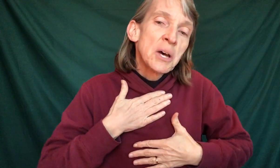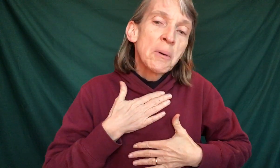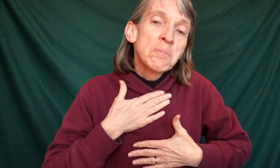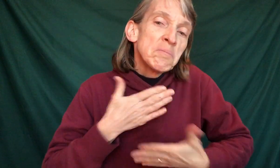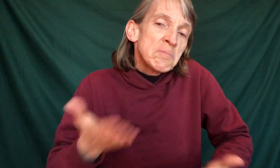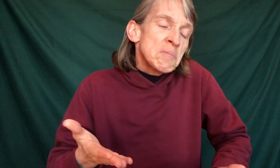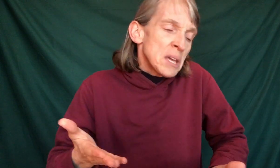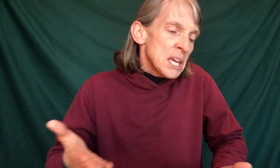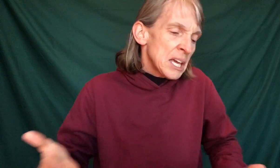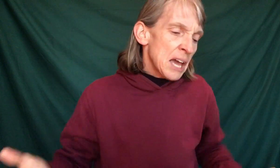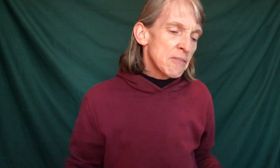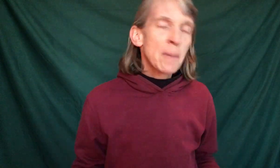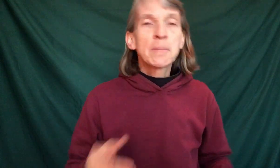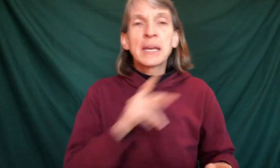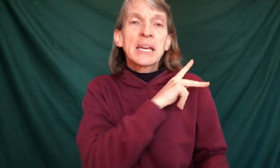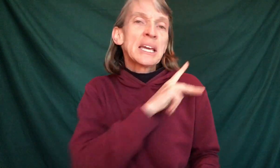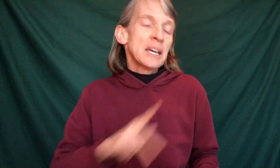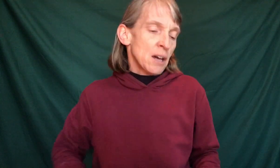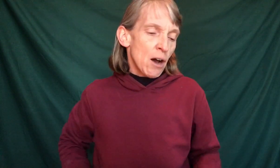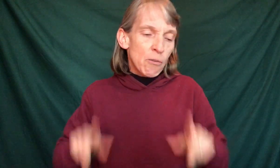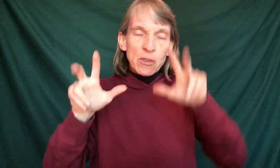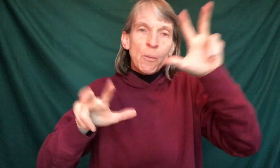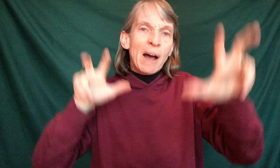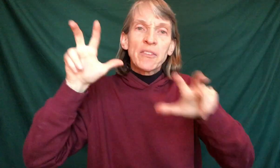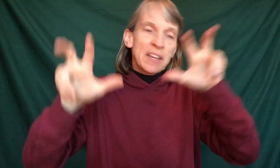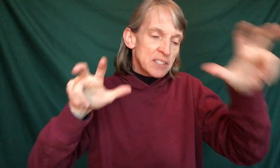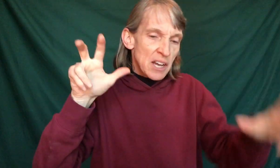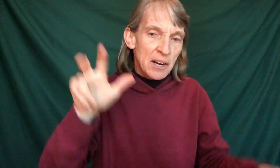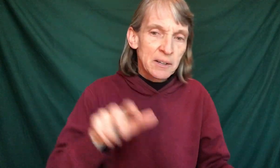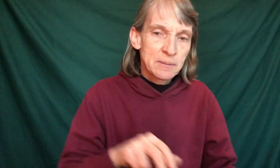So he gave up being king of where the wild things are.